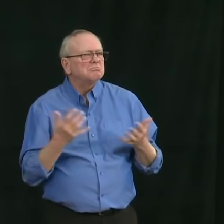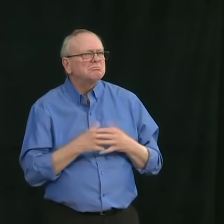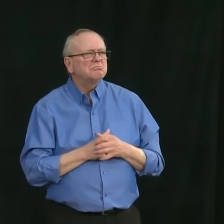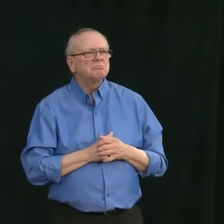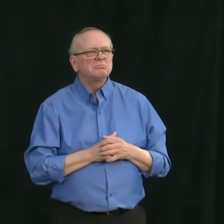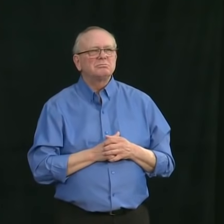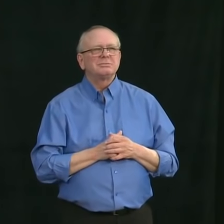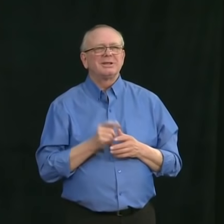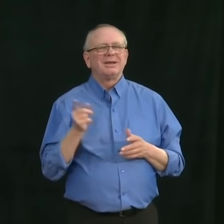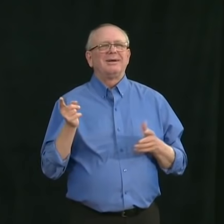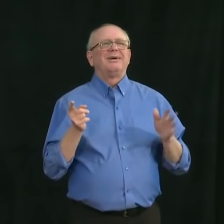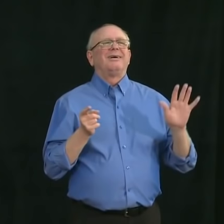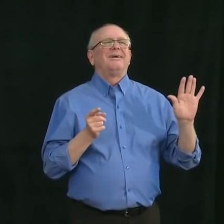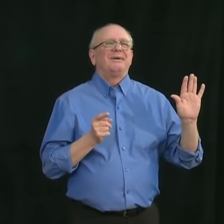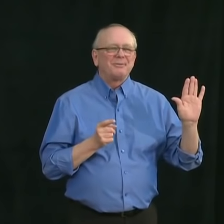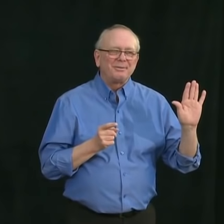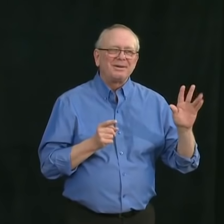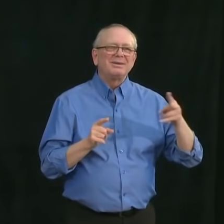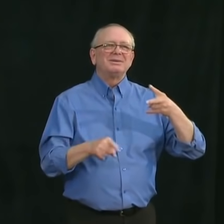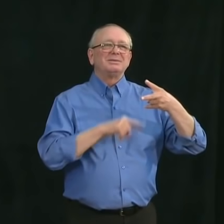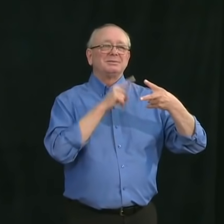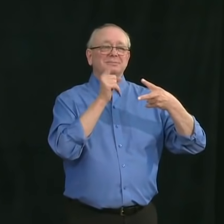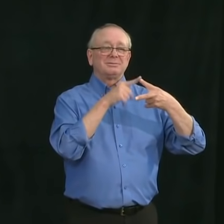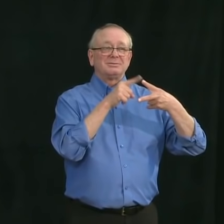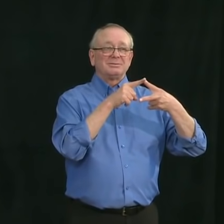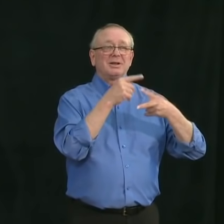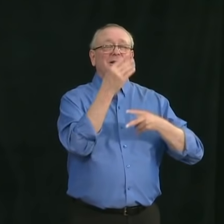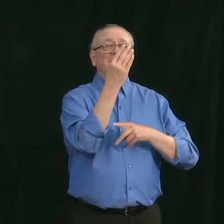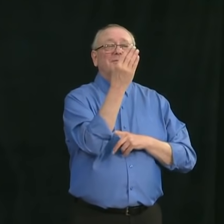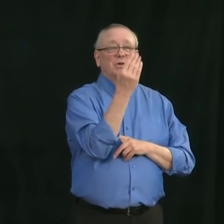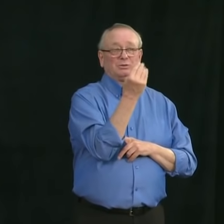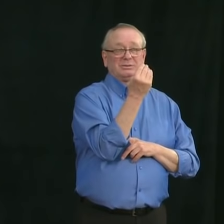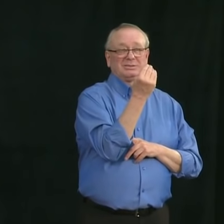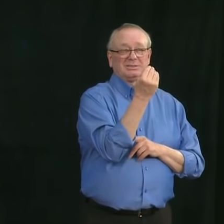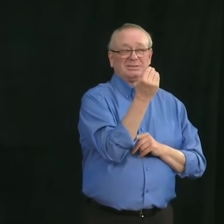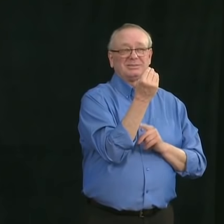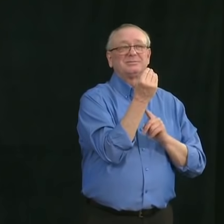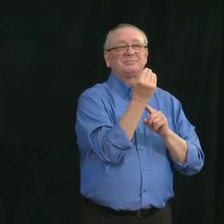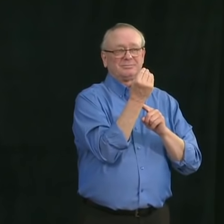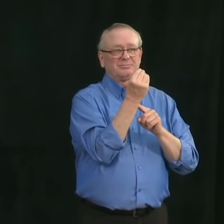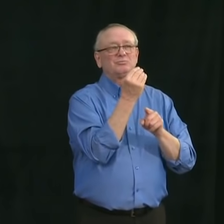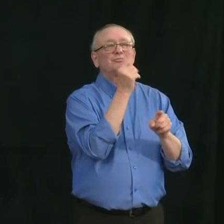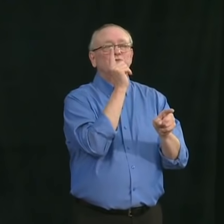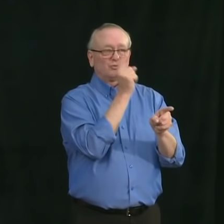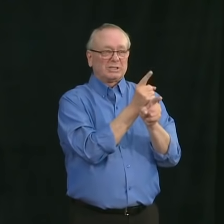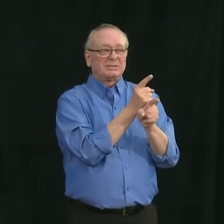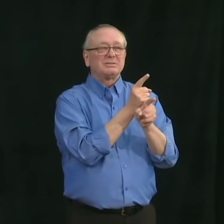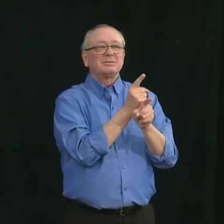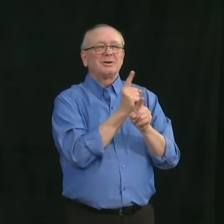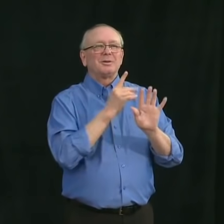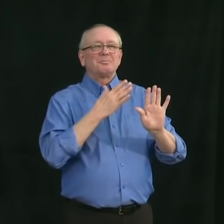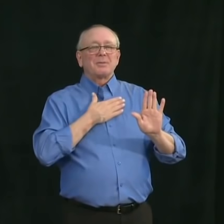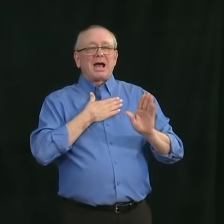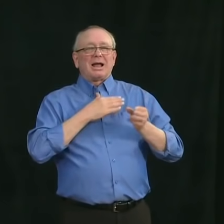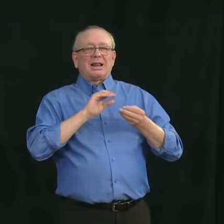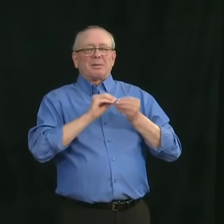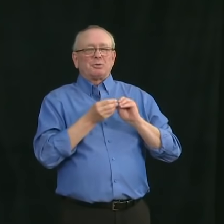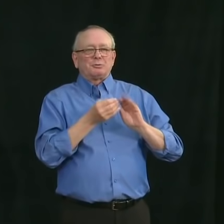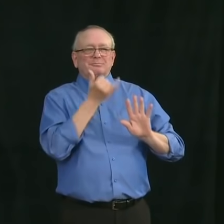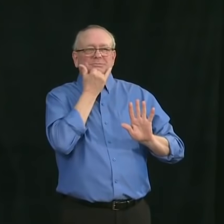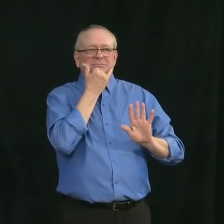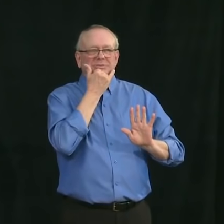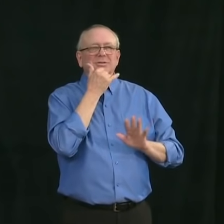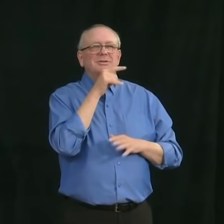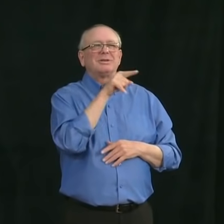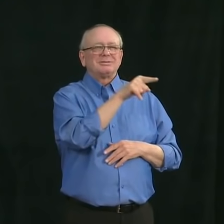numbers that shift. So it is 14 cases. My notes were incorrect. So 14 cases in that First Nation. With respect